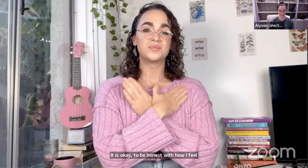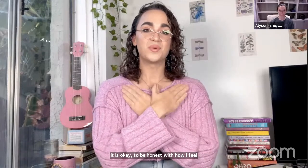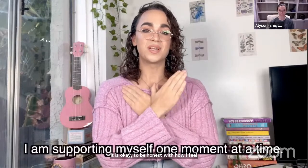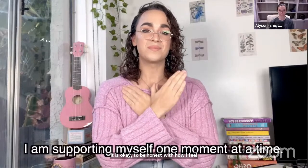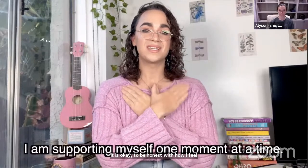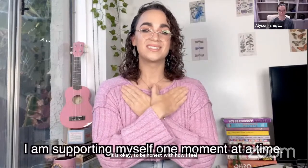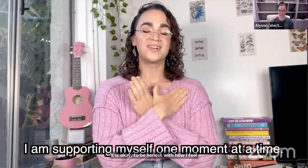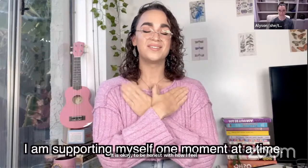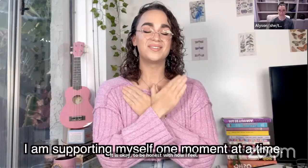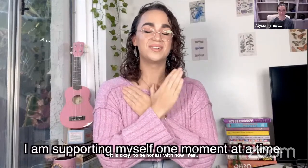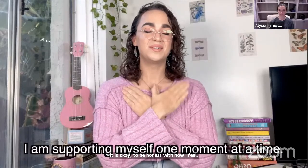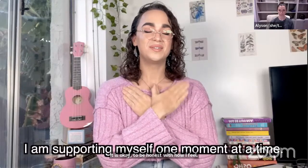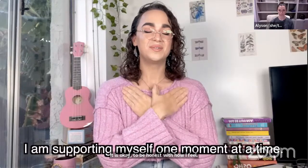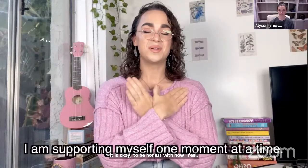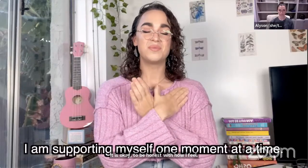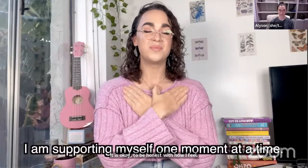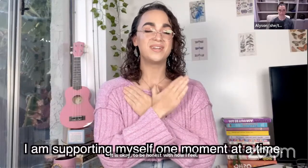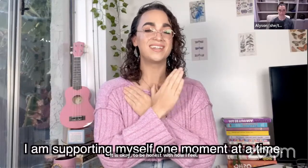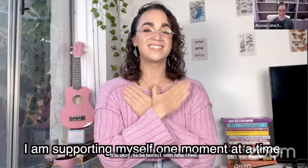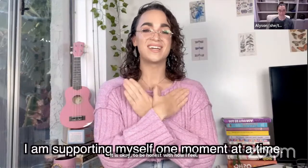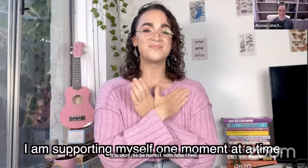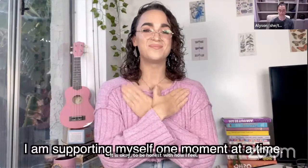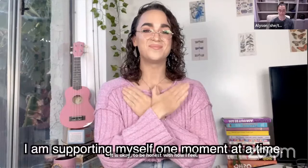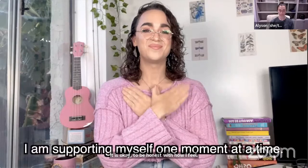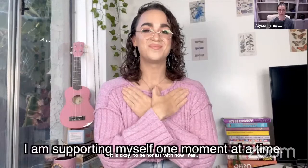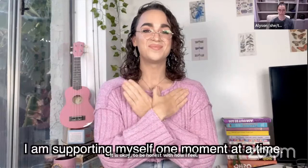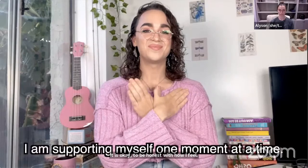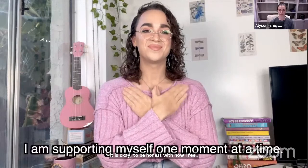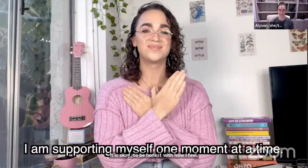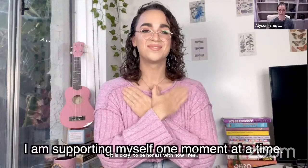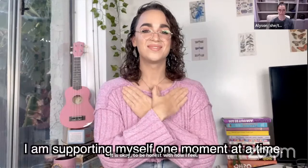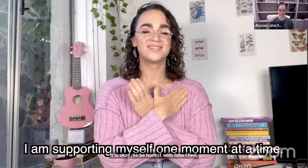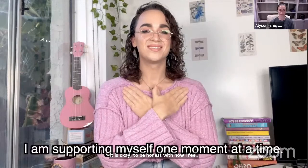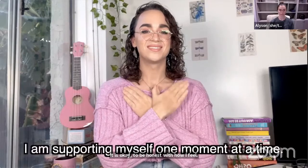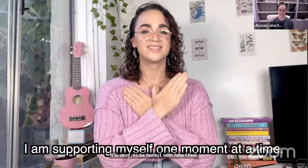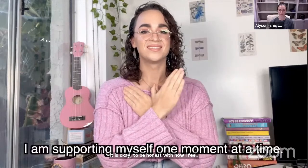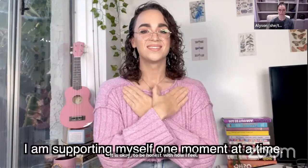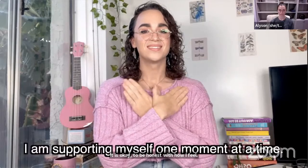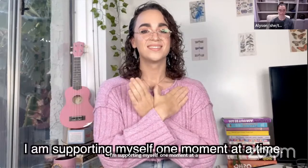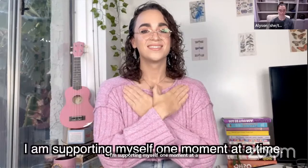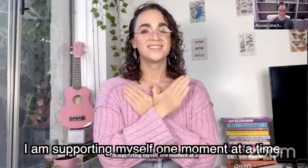I am supporting myself one moment at a time.